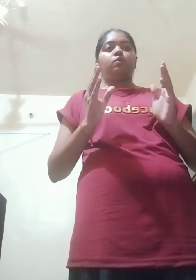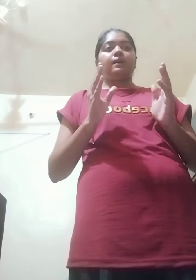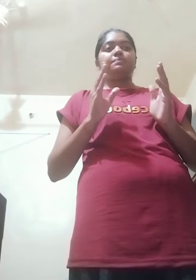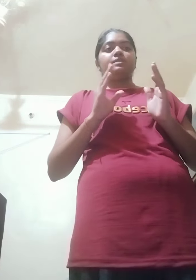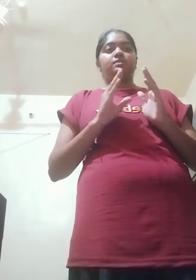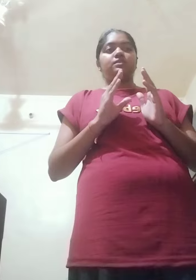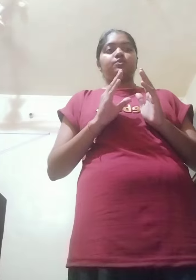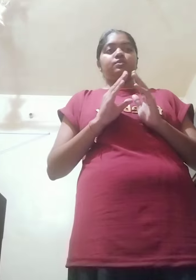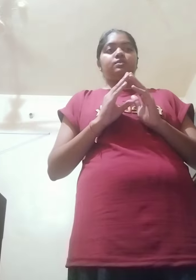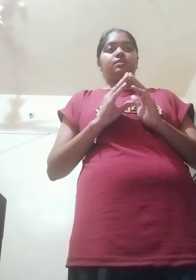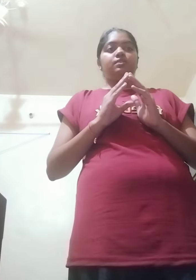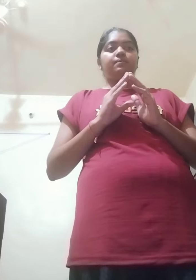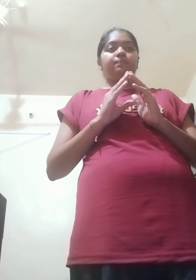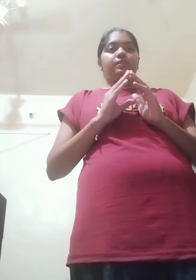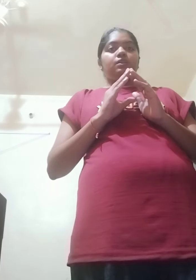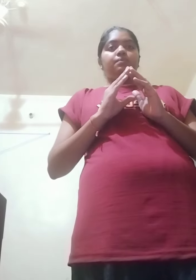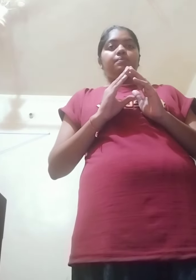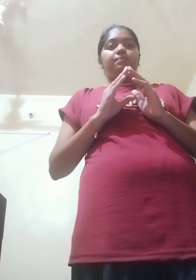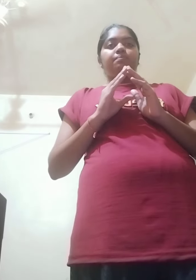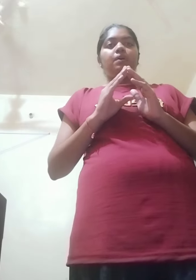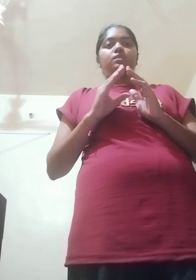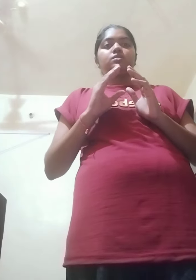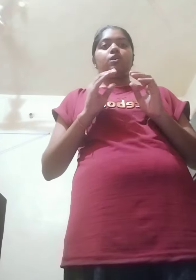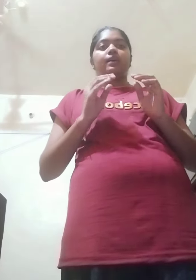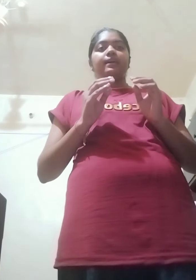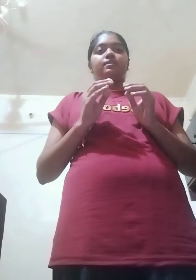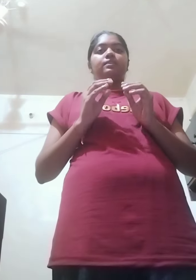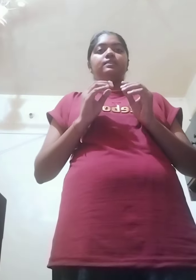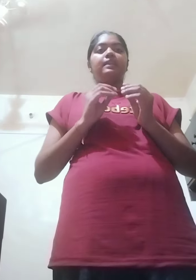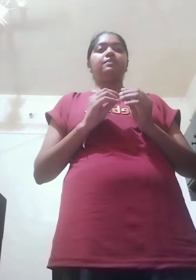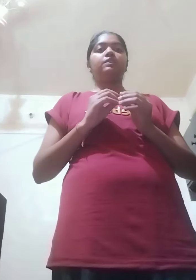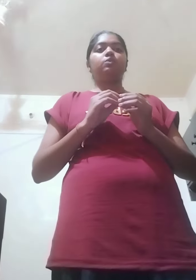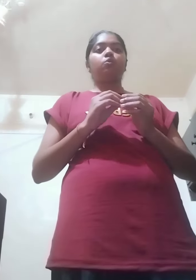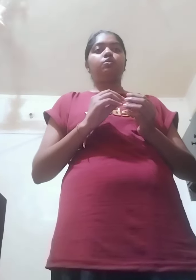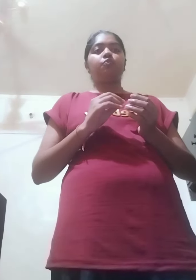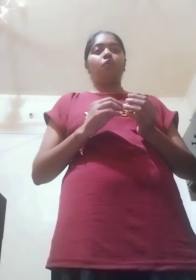program's instructions. Bugs or error that we don't want